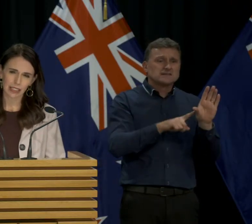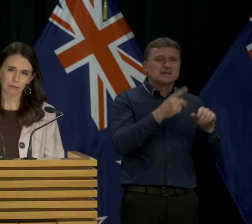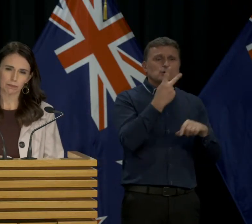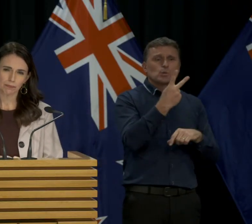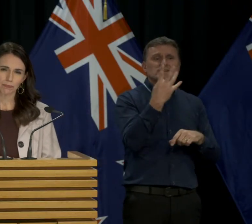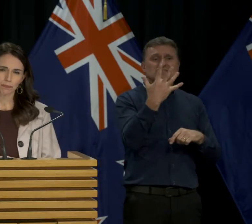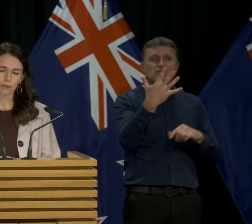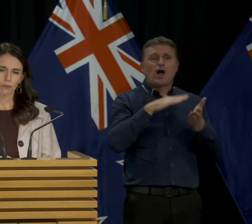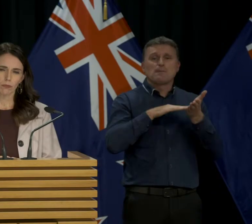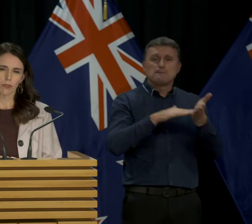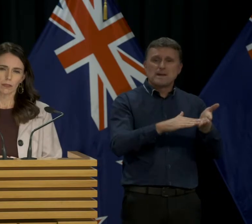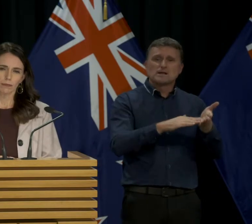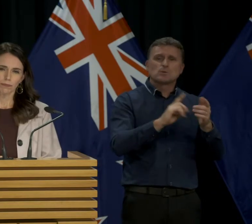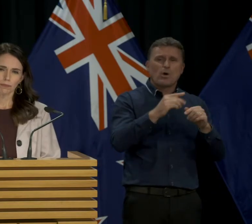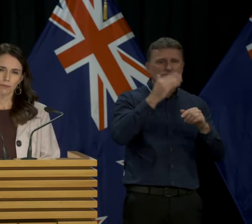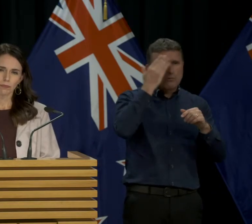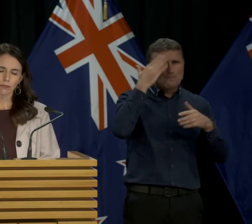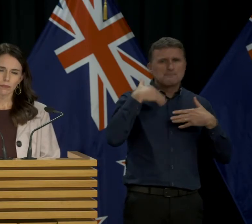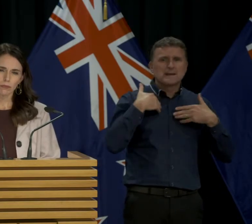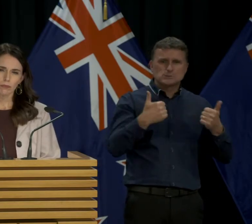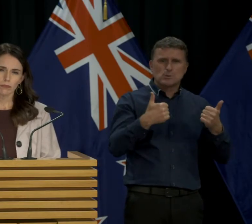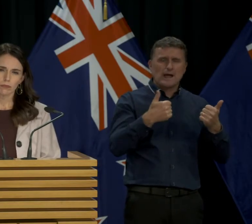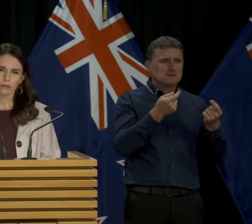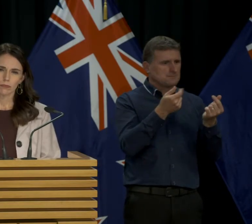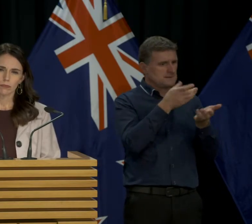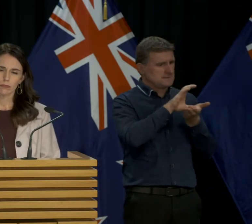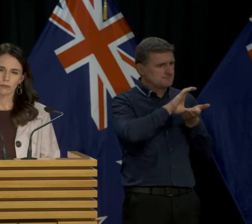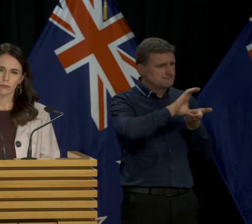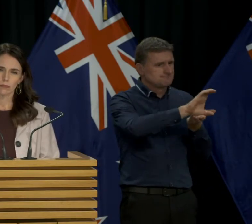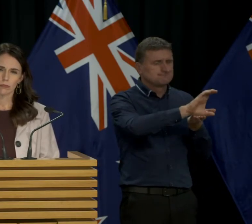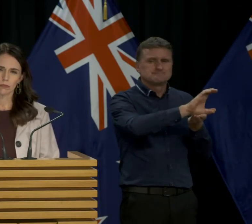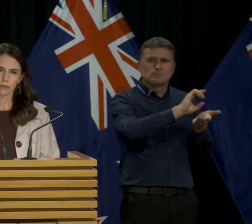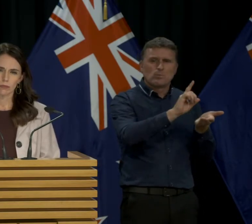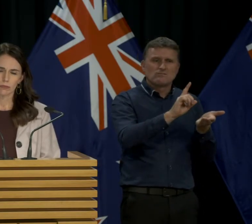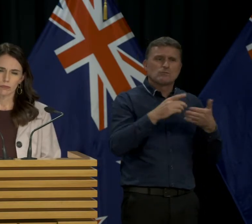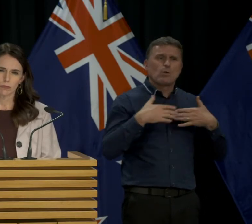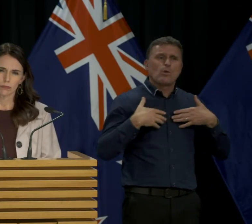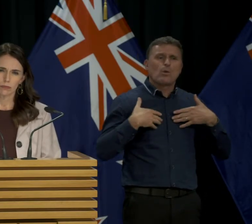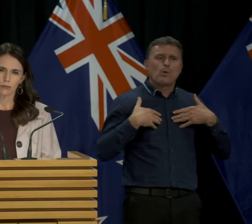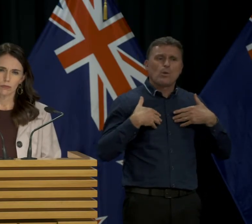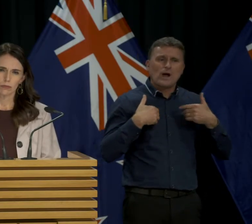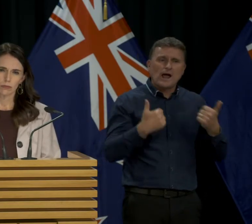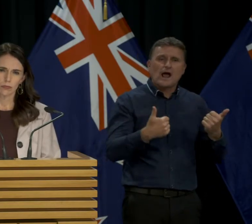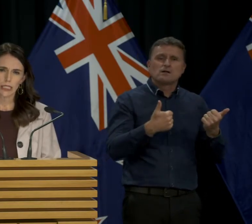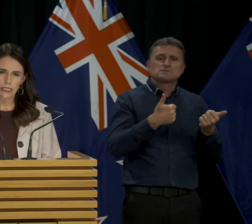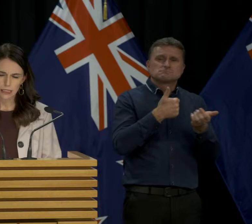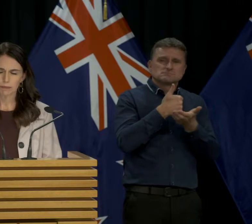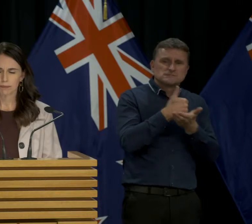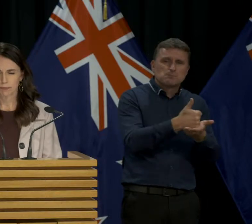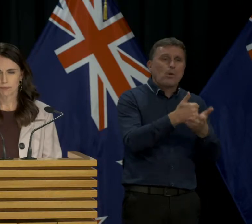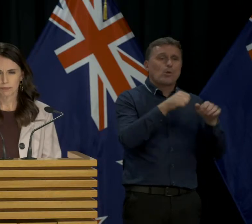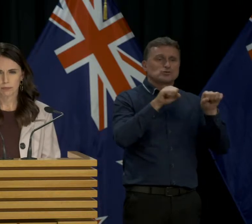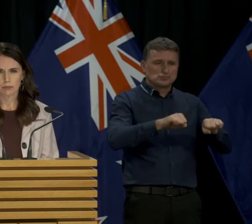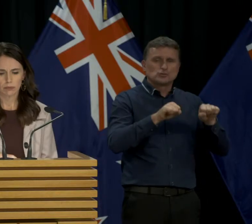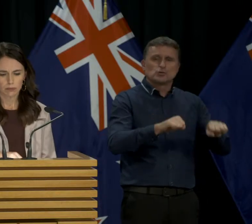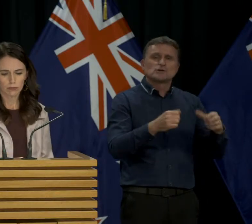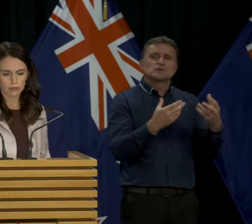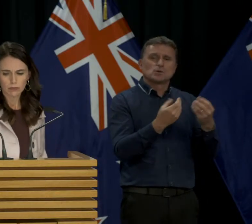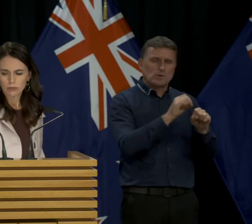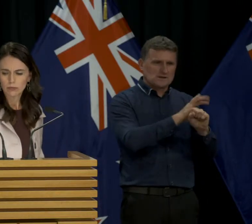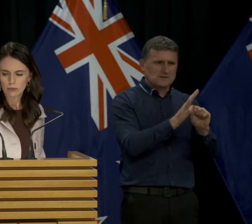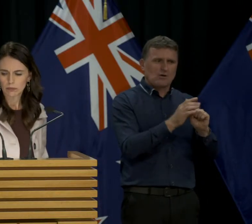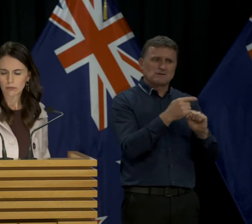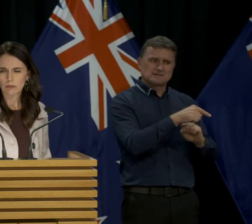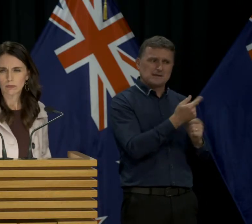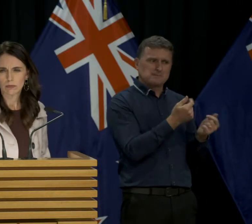It was in the midst of a pandemic, and it was specifically tagged and kind of sold as helping students through a tough time with COVID. Yes. None of that money has been spent